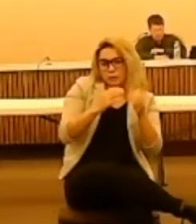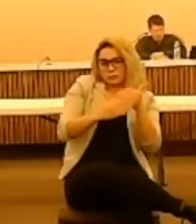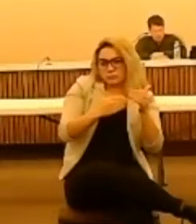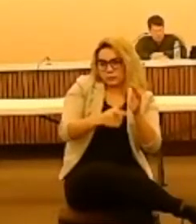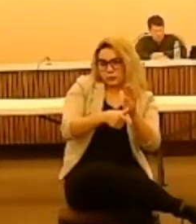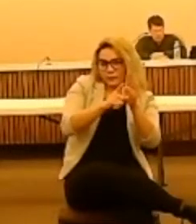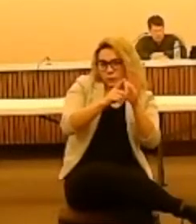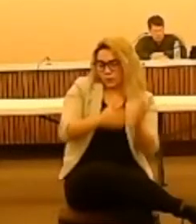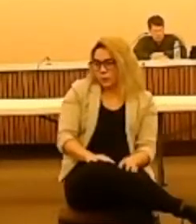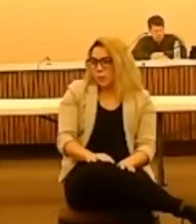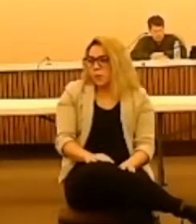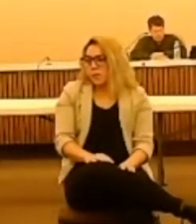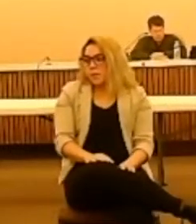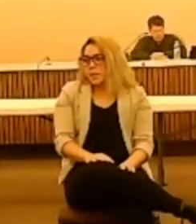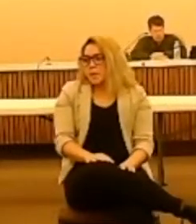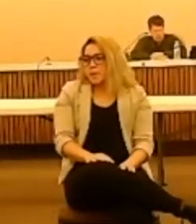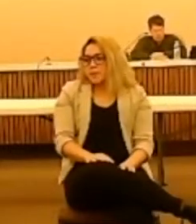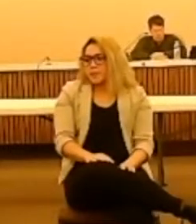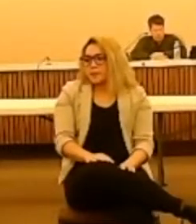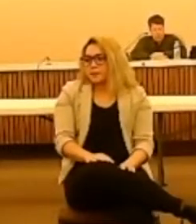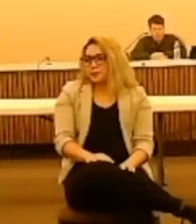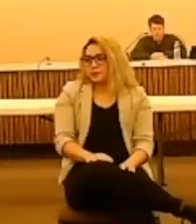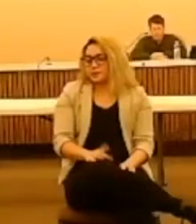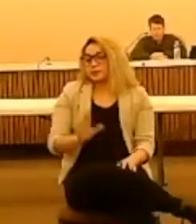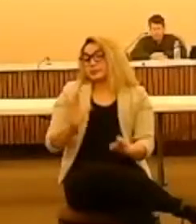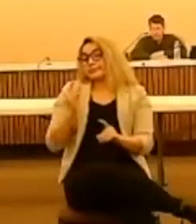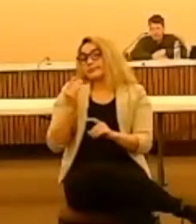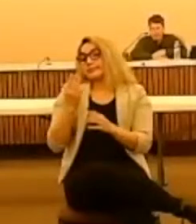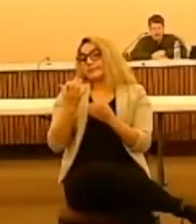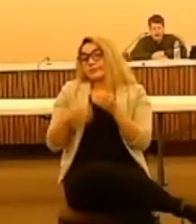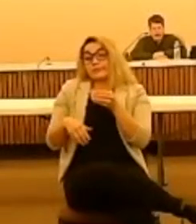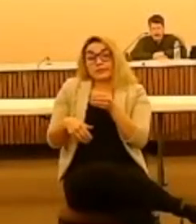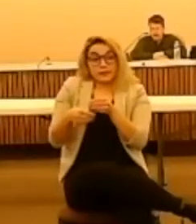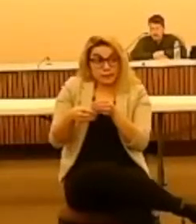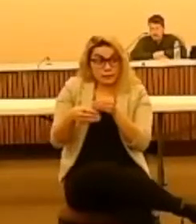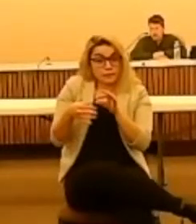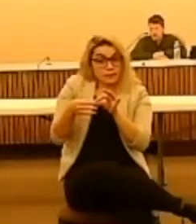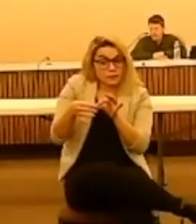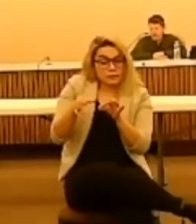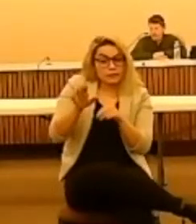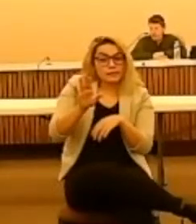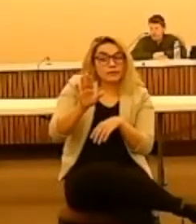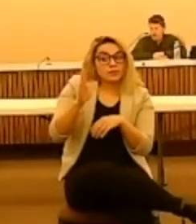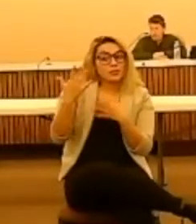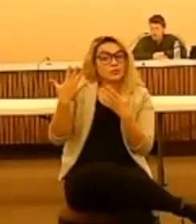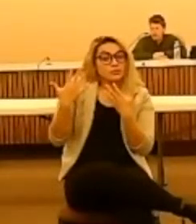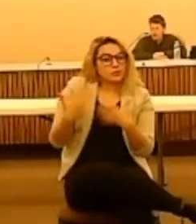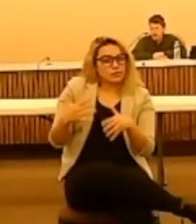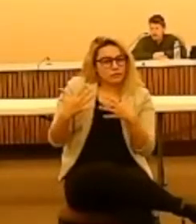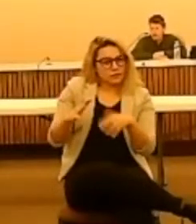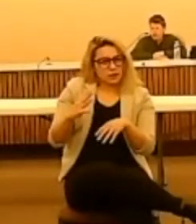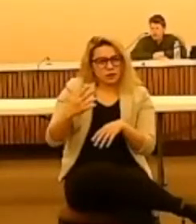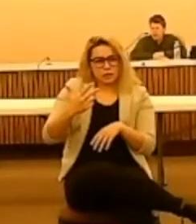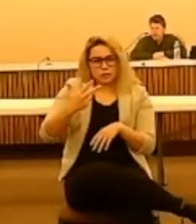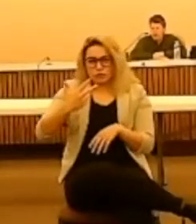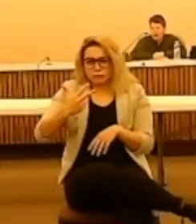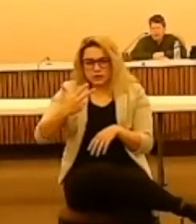excuse me. I will note that we've already had 3 or 4 public